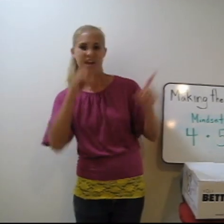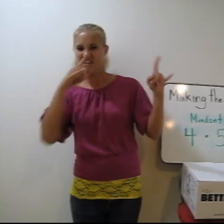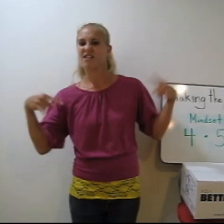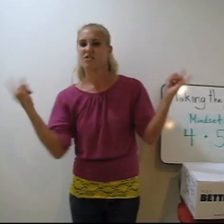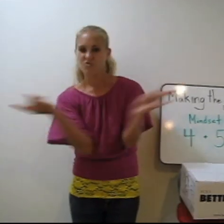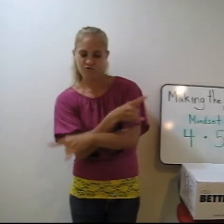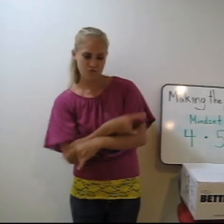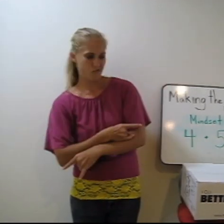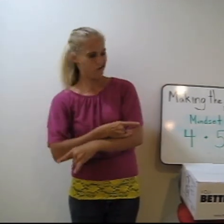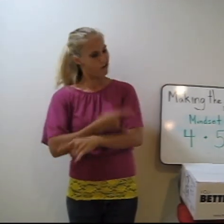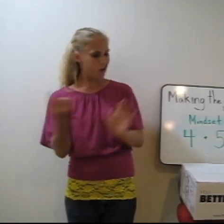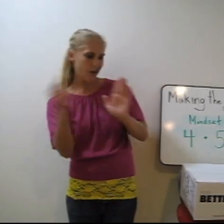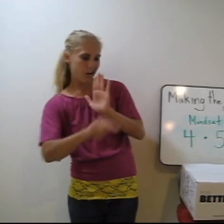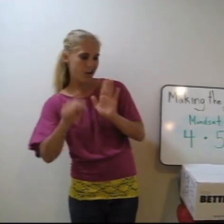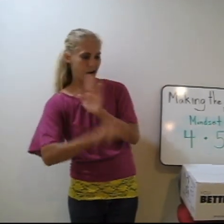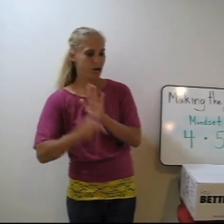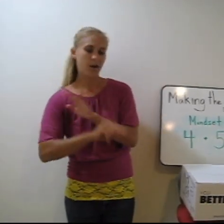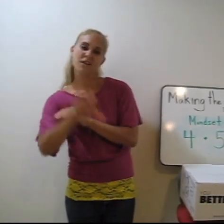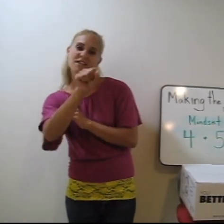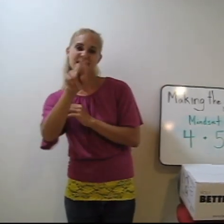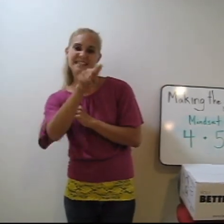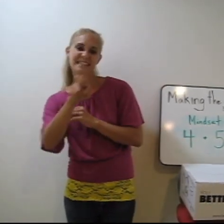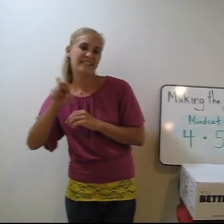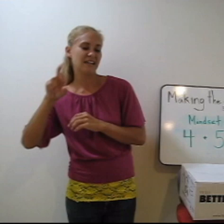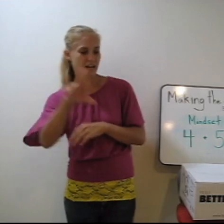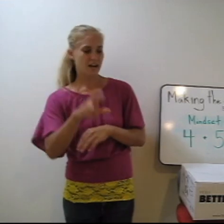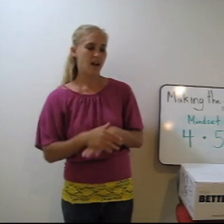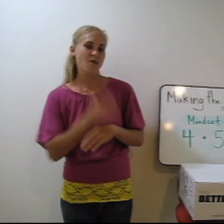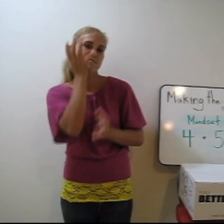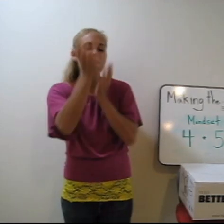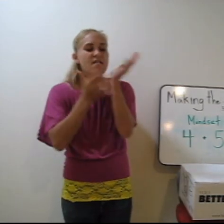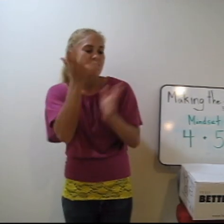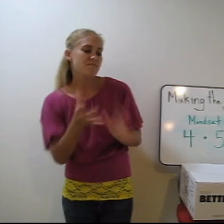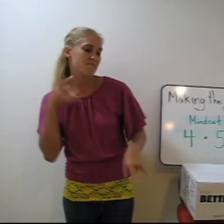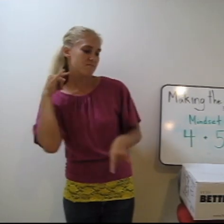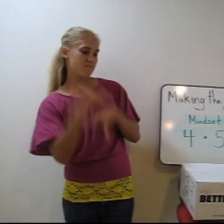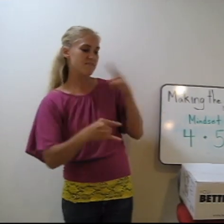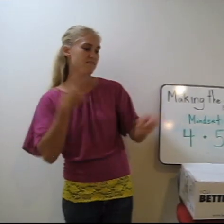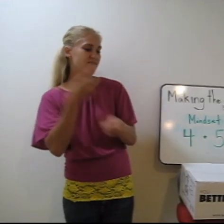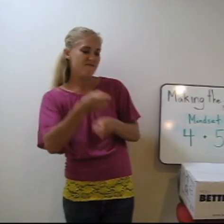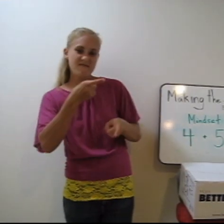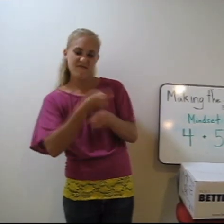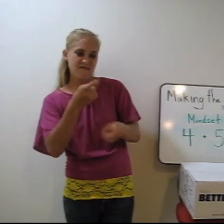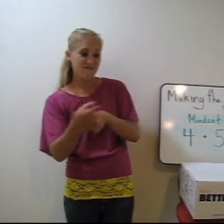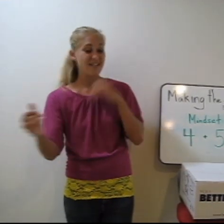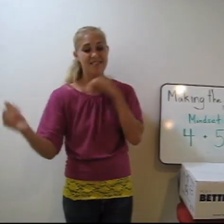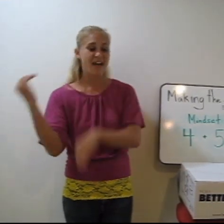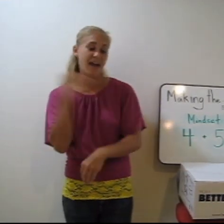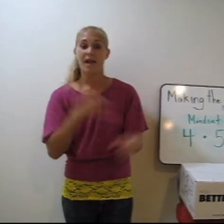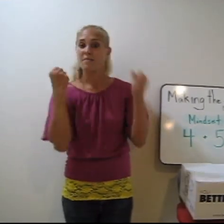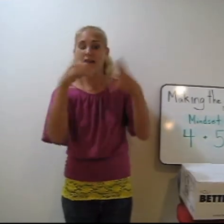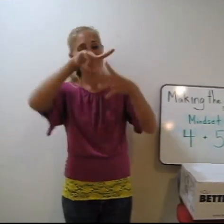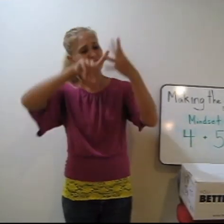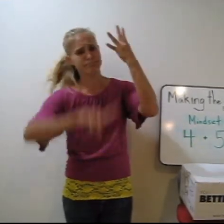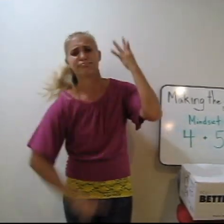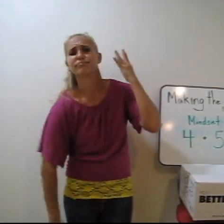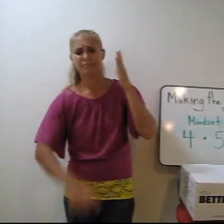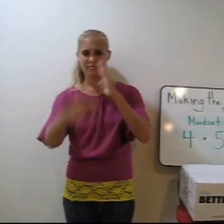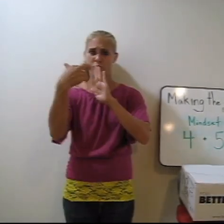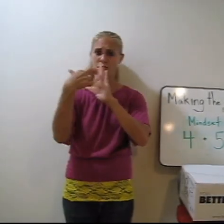scorn, sneering, belittlement, humiliation, leering, taunting, teasing, lying, and dozens of other tactics the crabs around